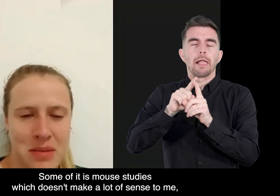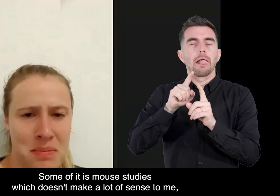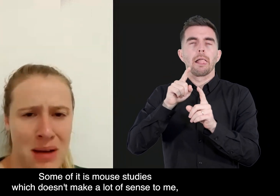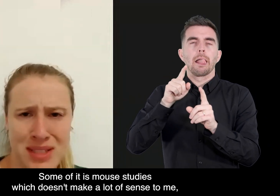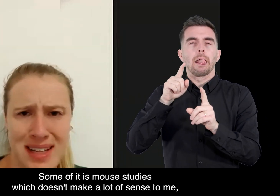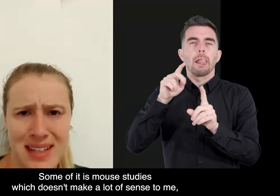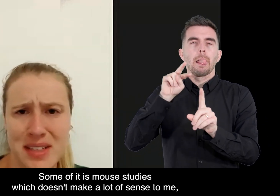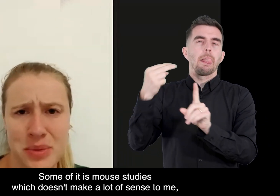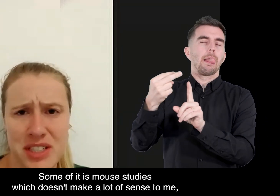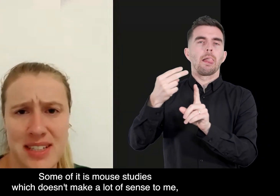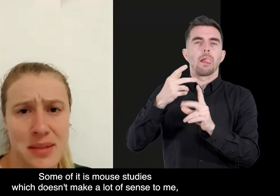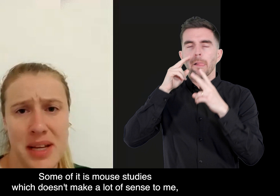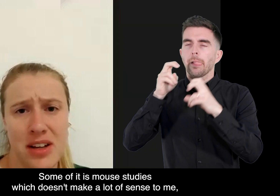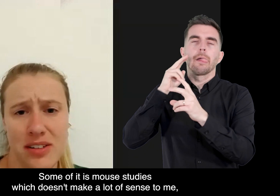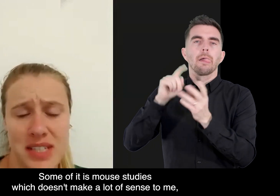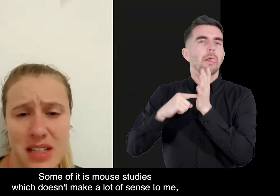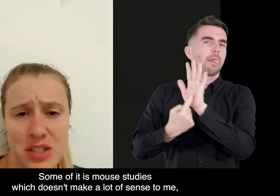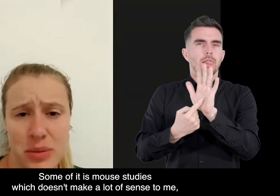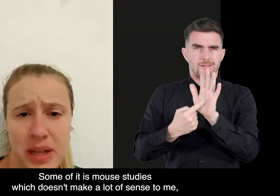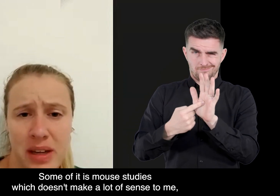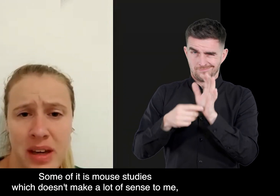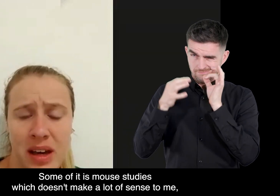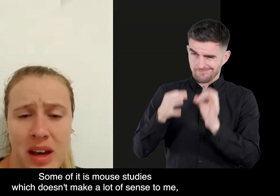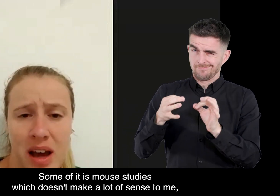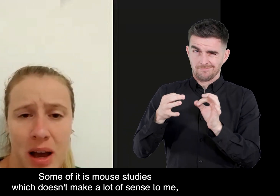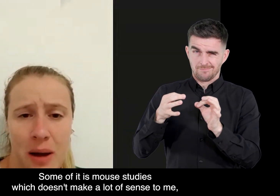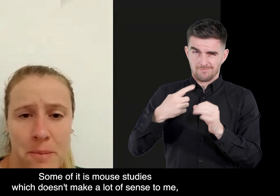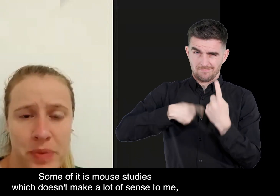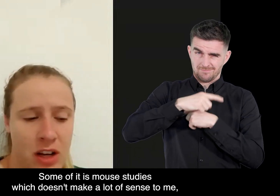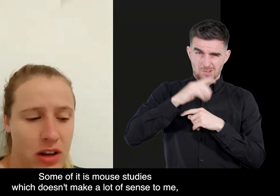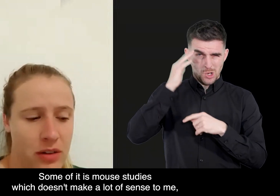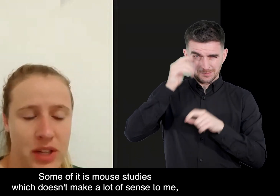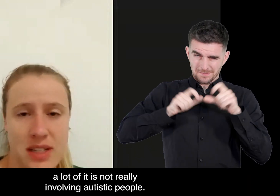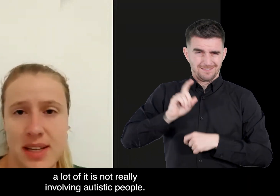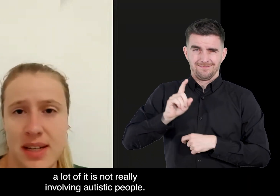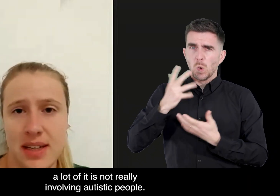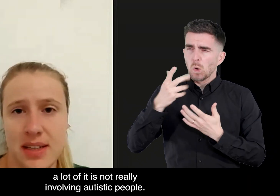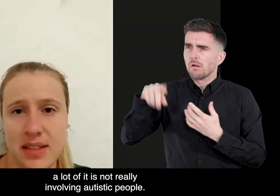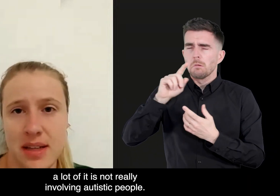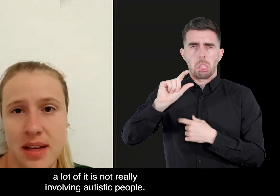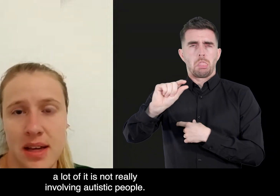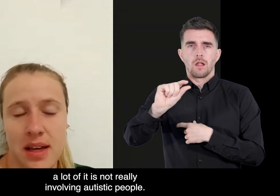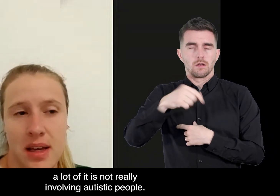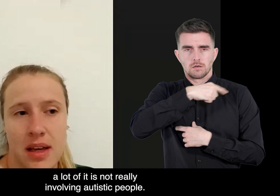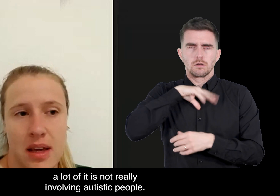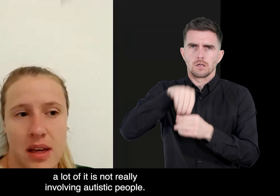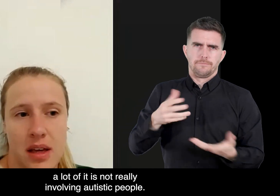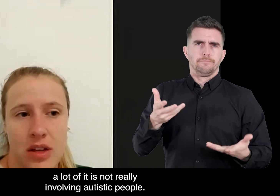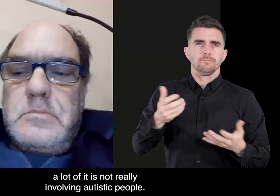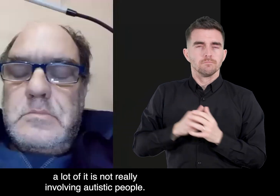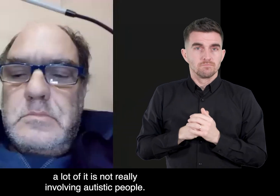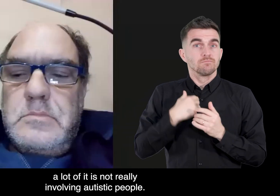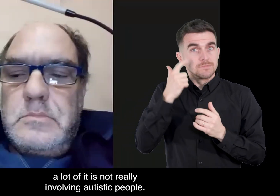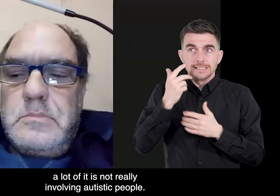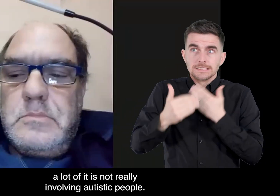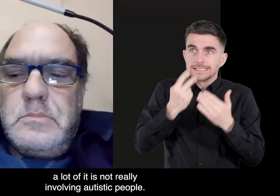of it is mouse studies, which doesn't make a lot of sense to me. A lot of it is